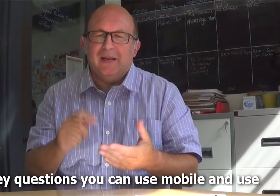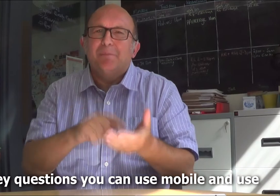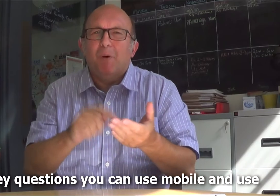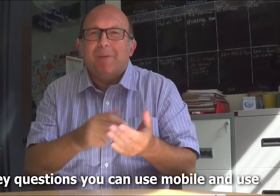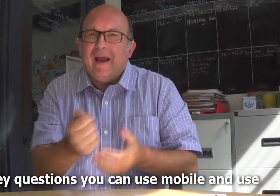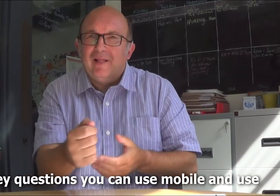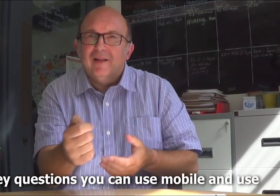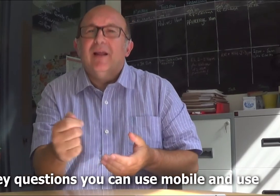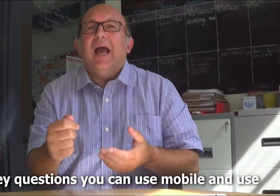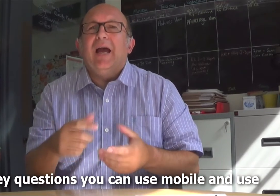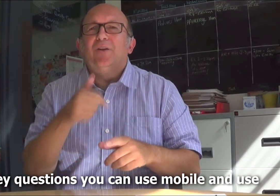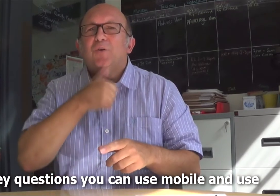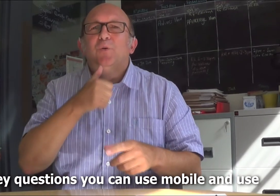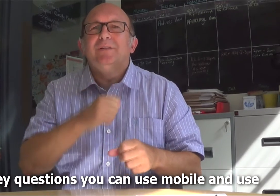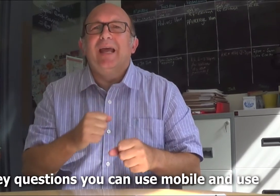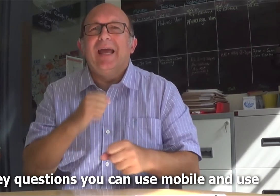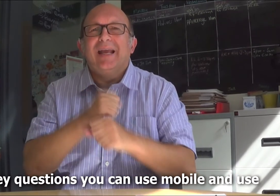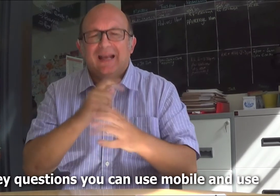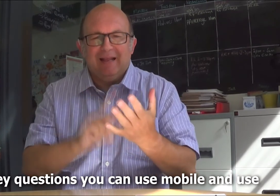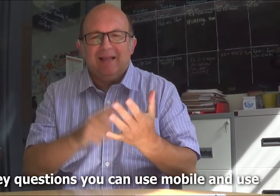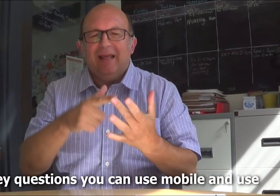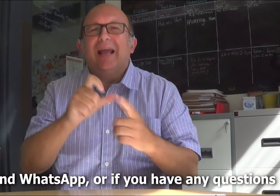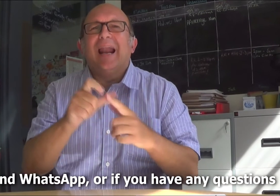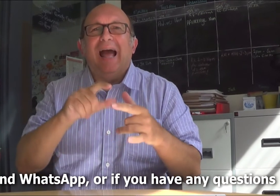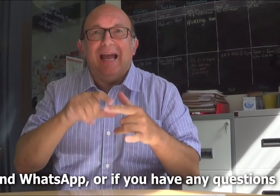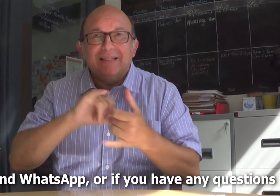use their mobile and use their